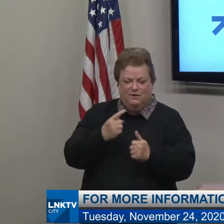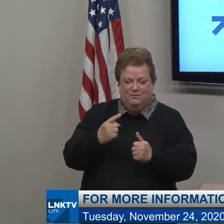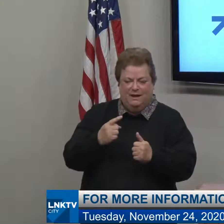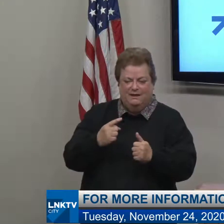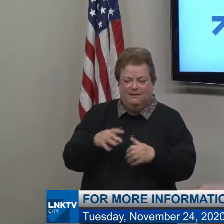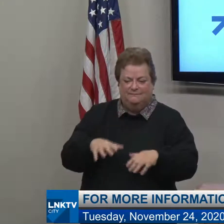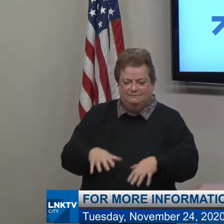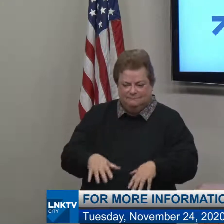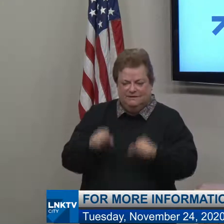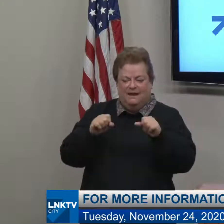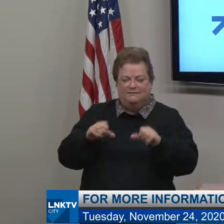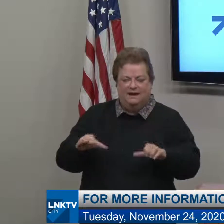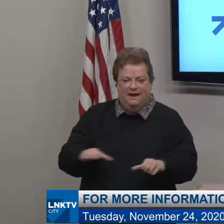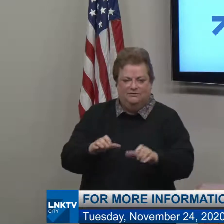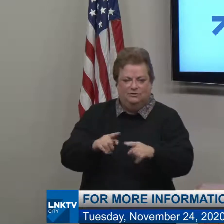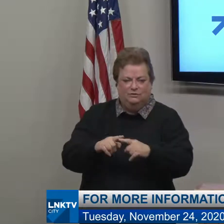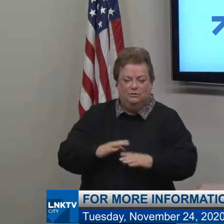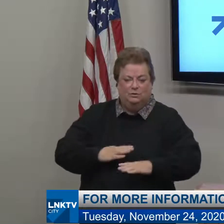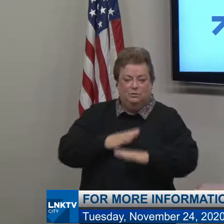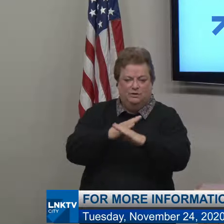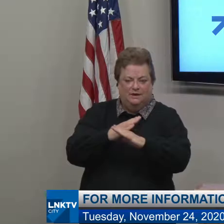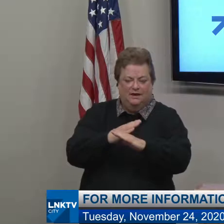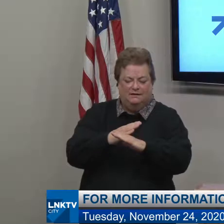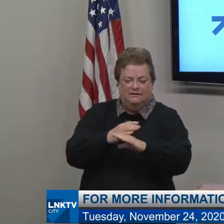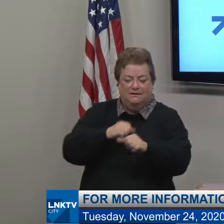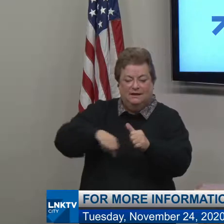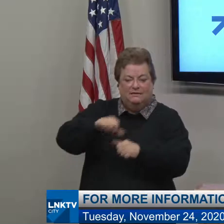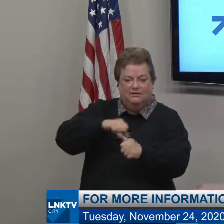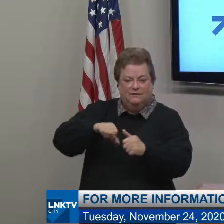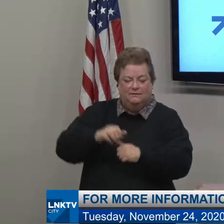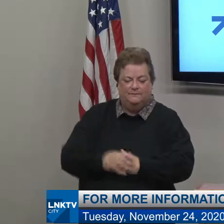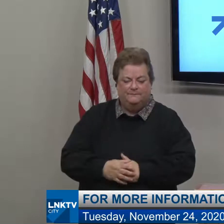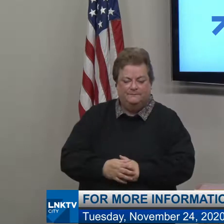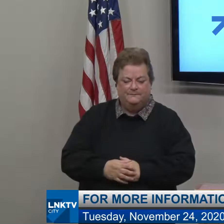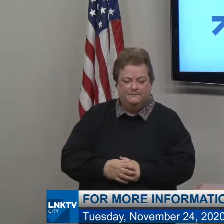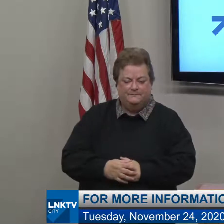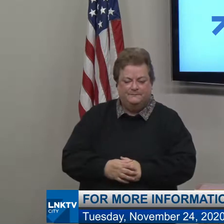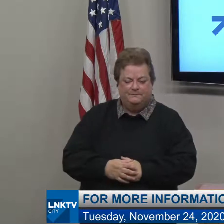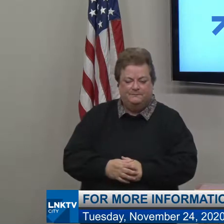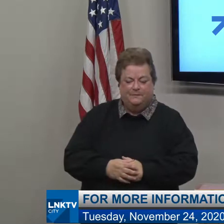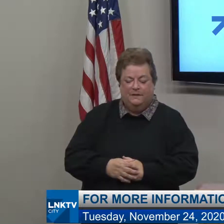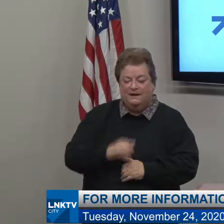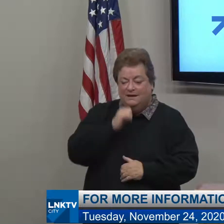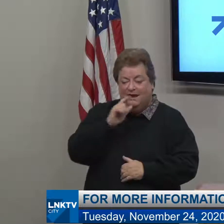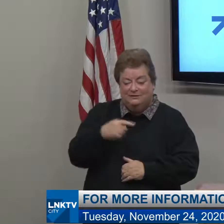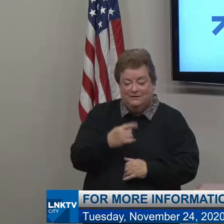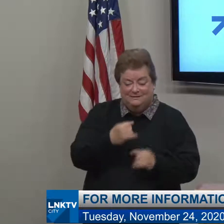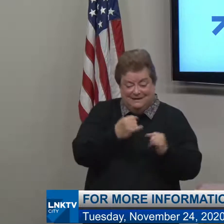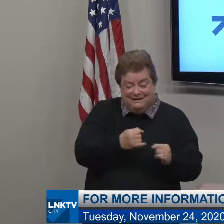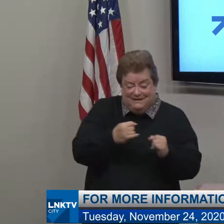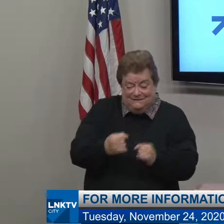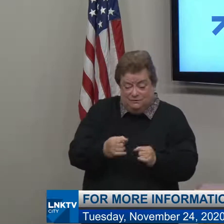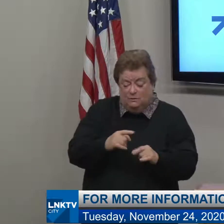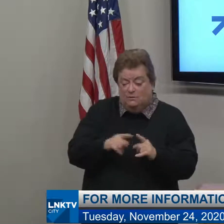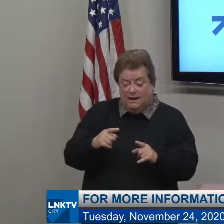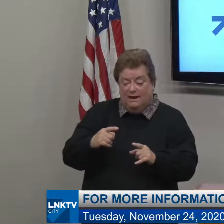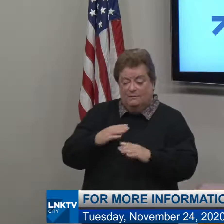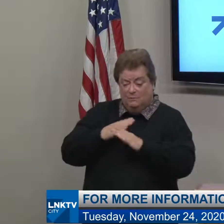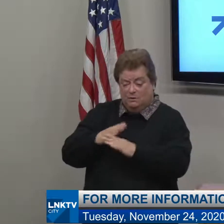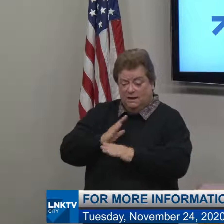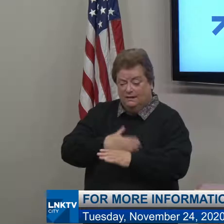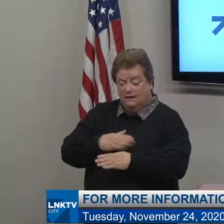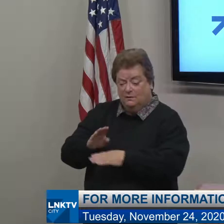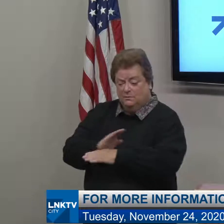further action to protect each other, not just individuals, but our businesses. This is